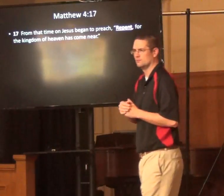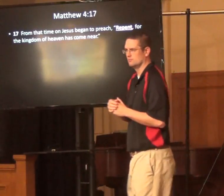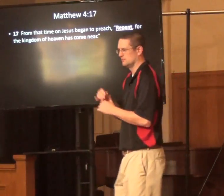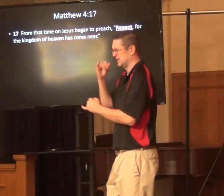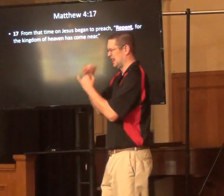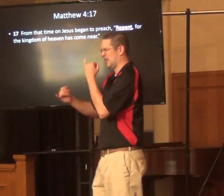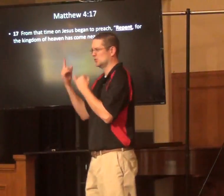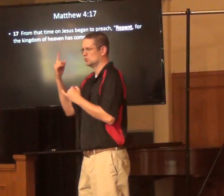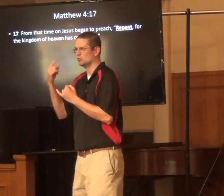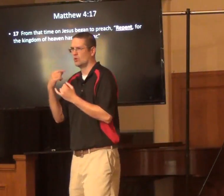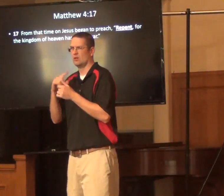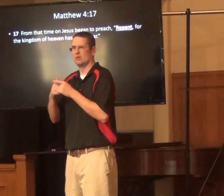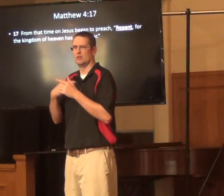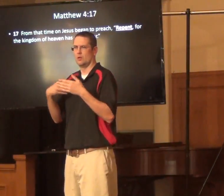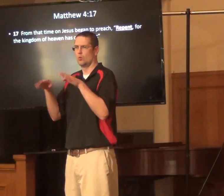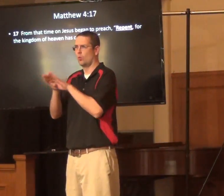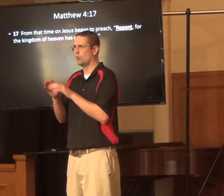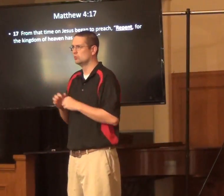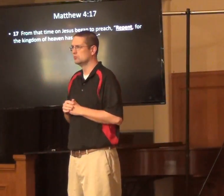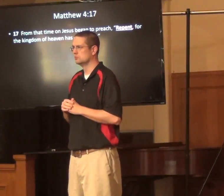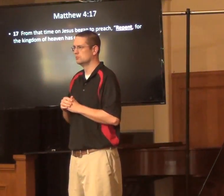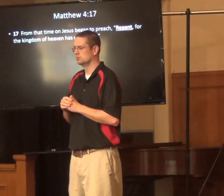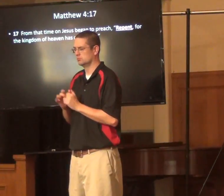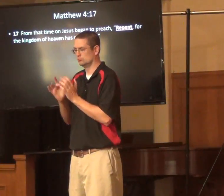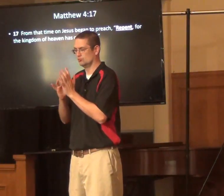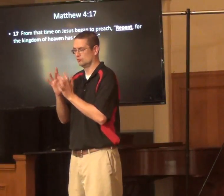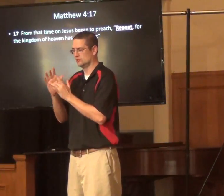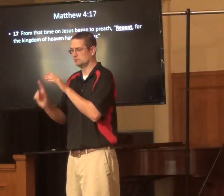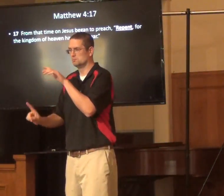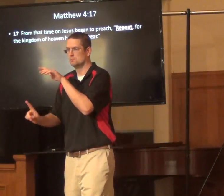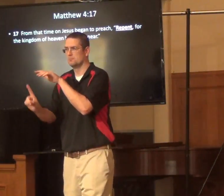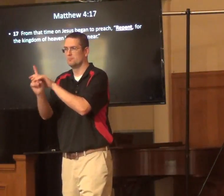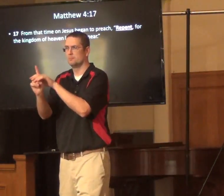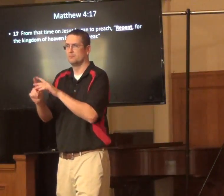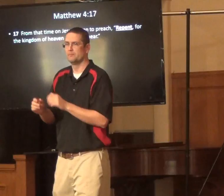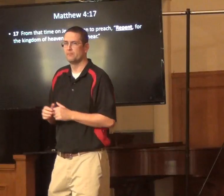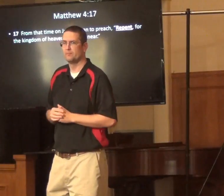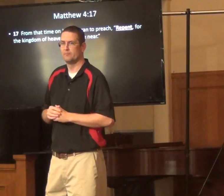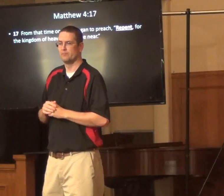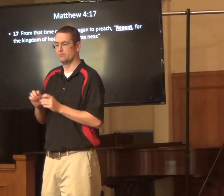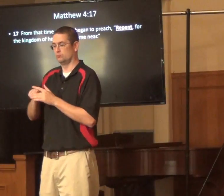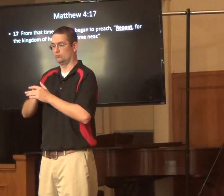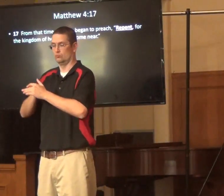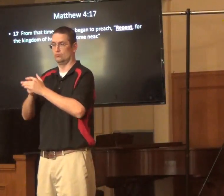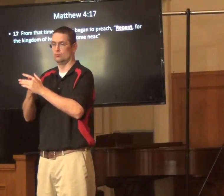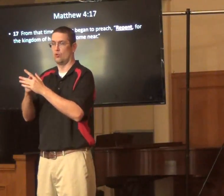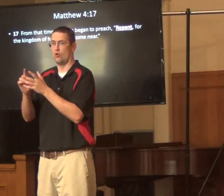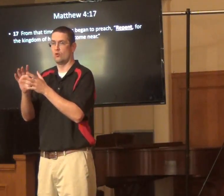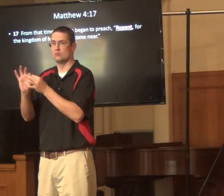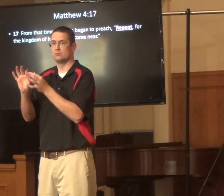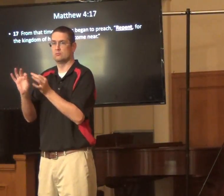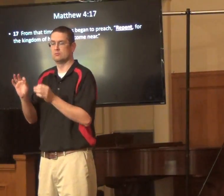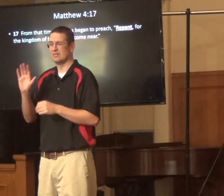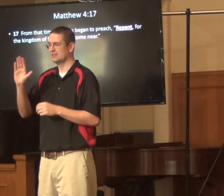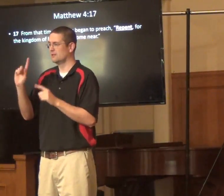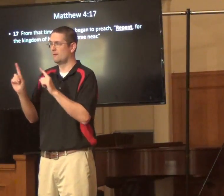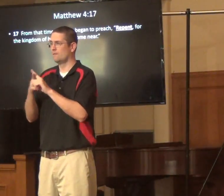It's interesting. This is the last slide, and then I'm going to close. When Jesus appeared and he started to share